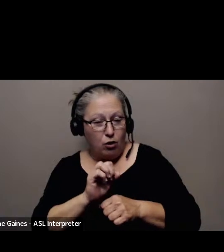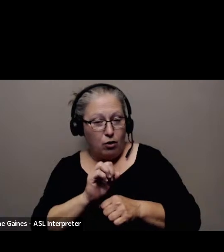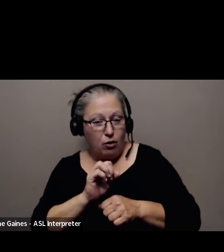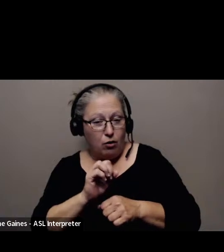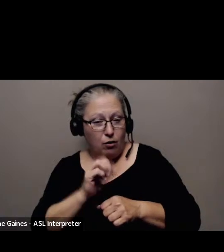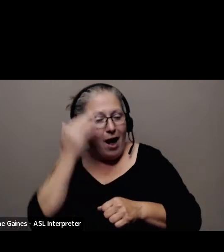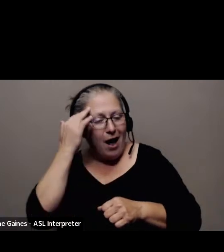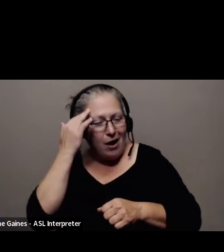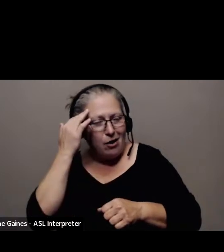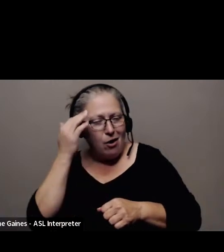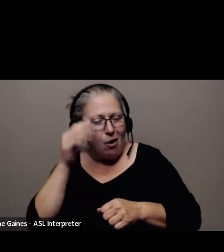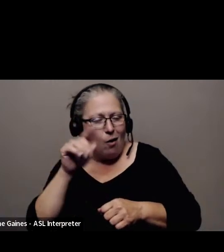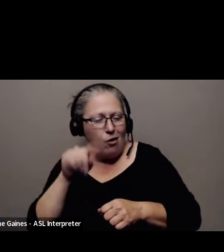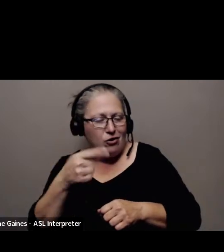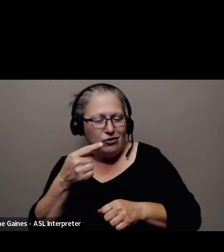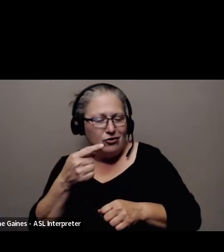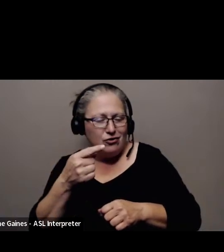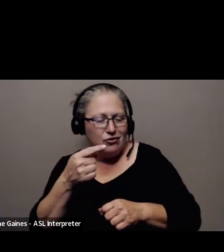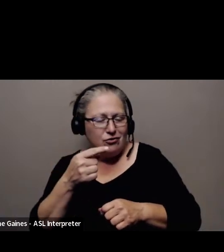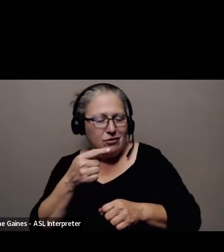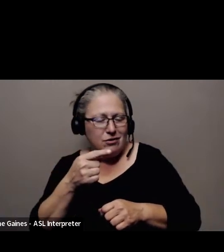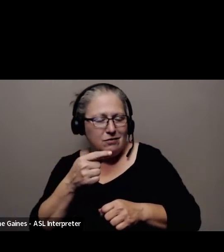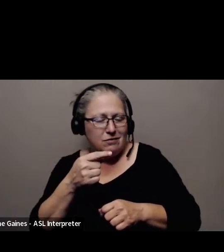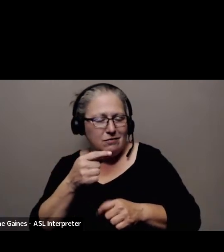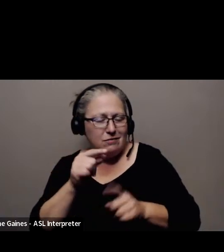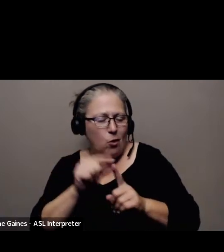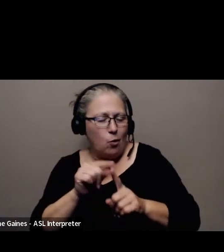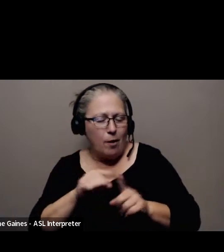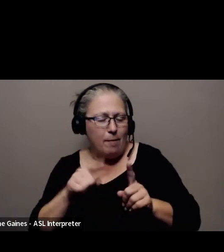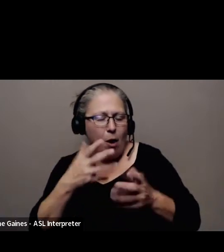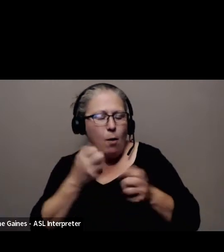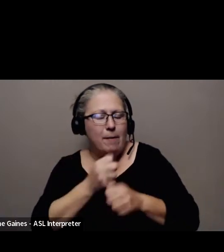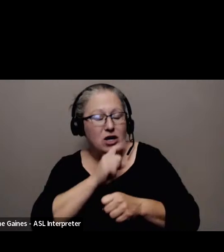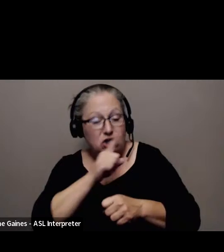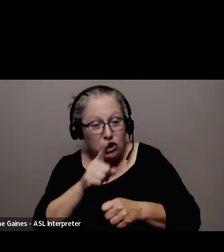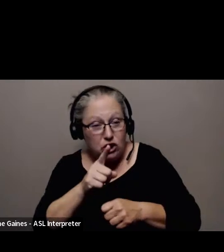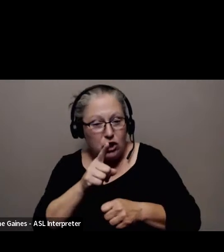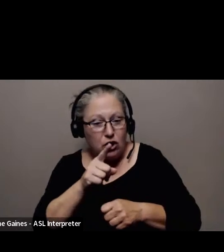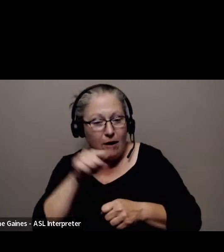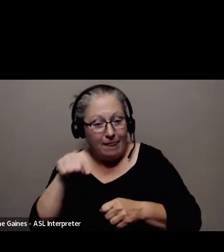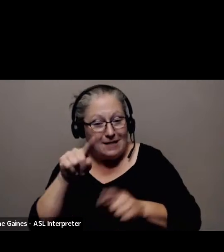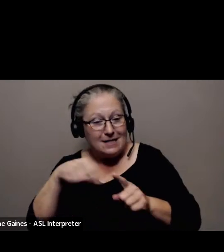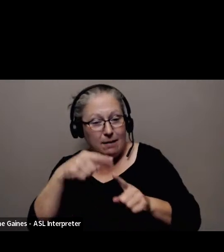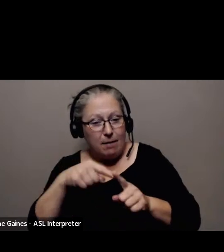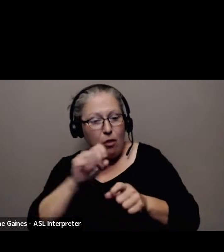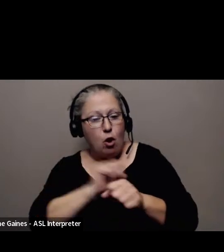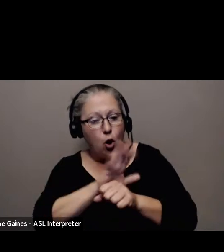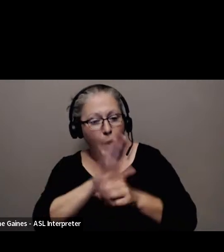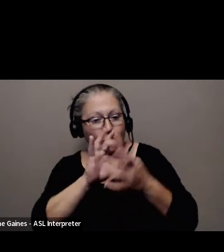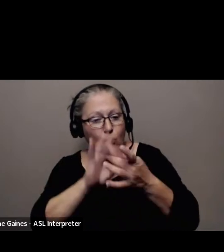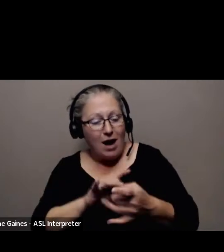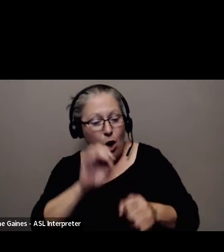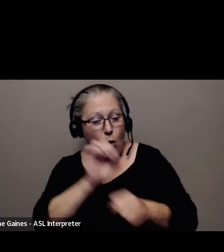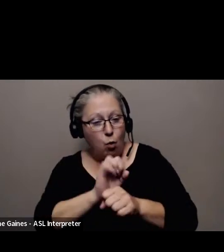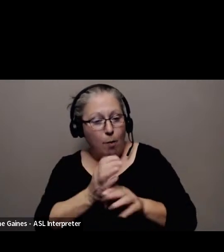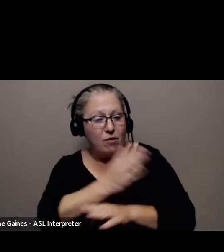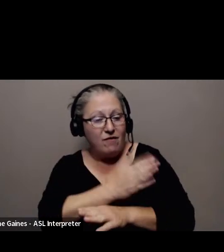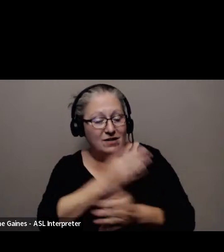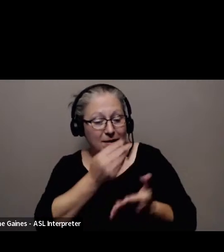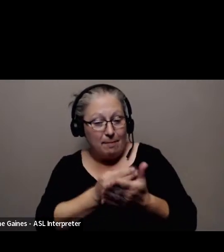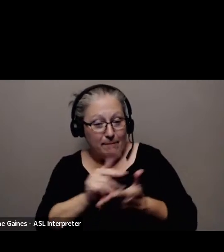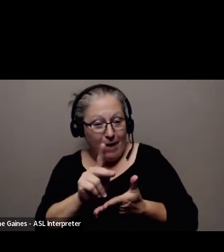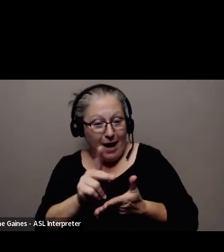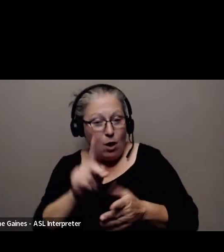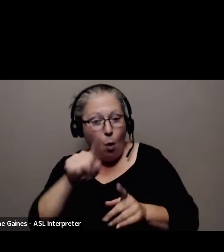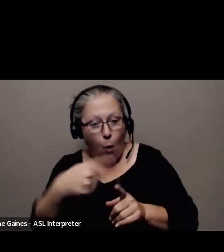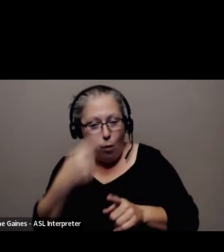I know it's just semantics, but I just want to make sure that this is regarding the COVID related work that was previously funded